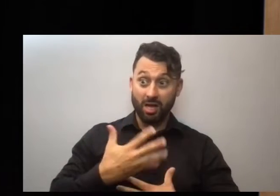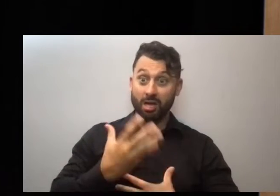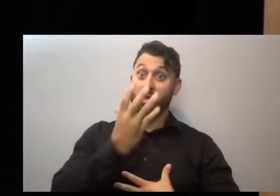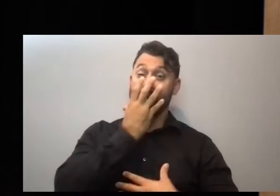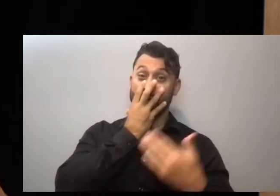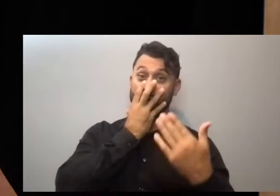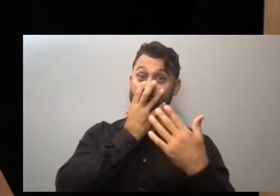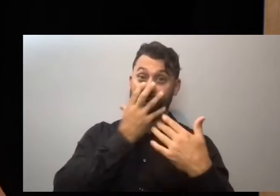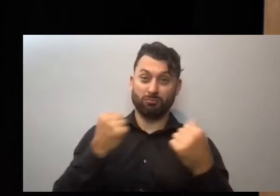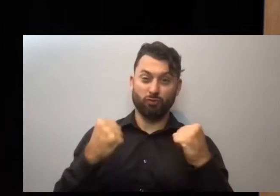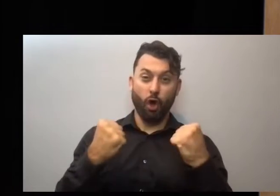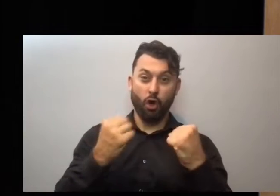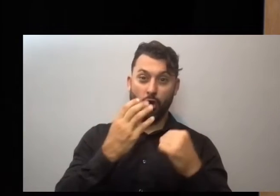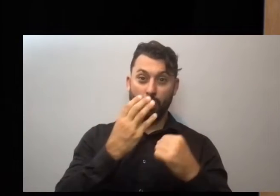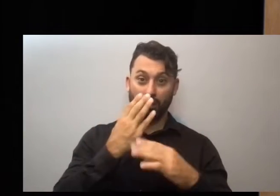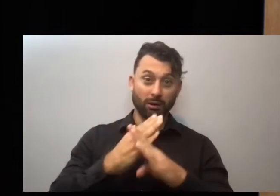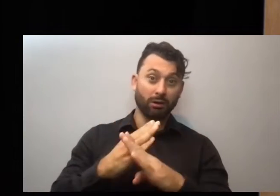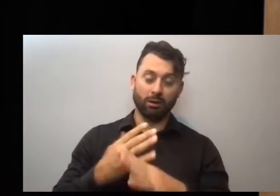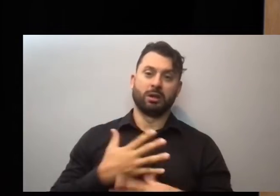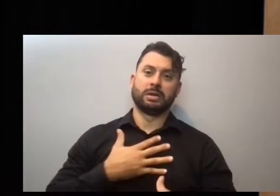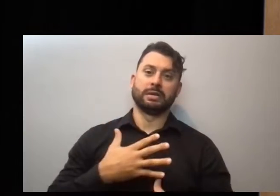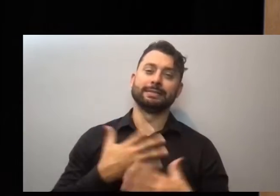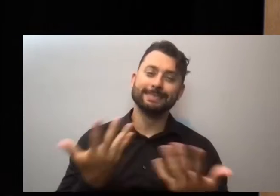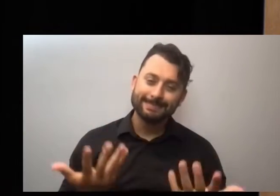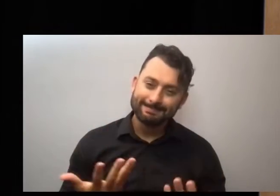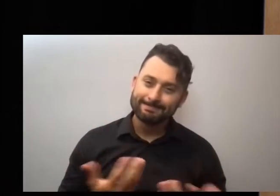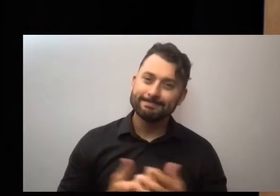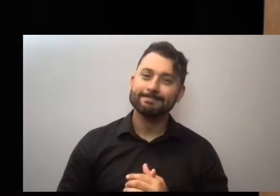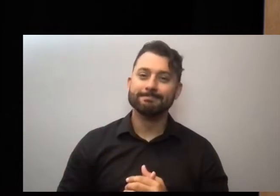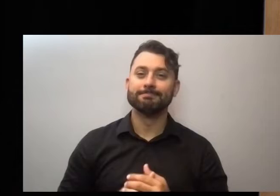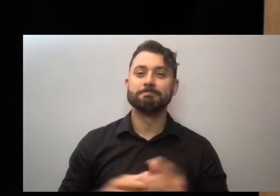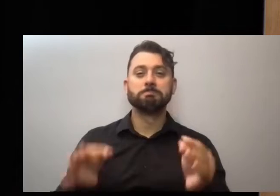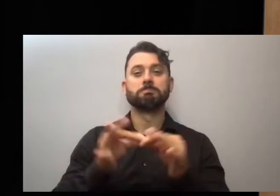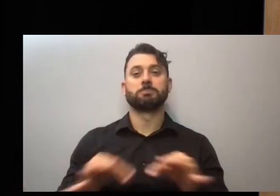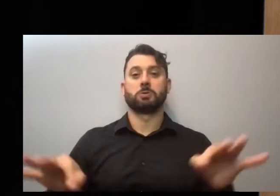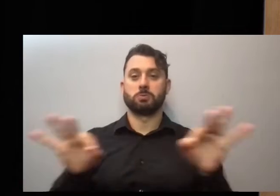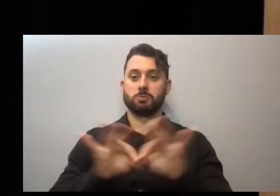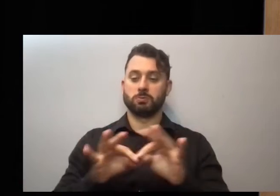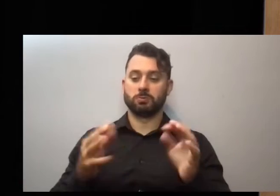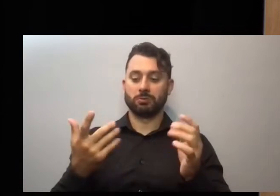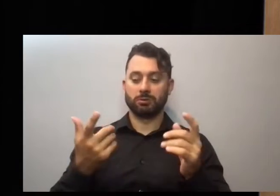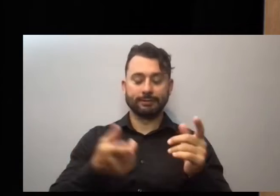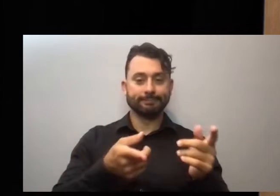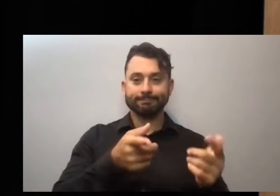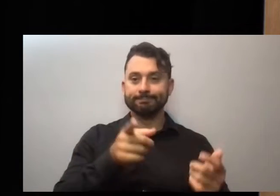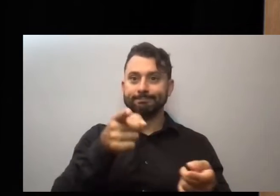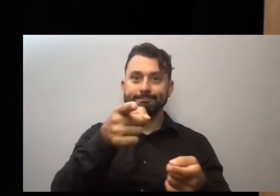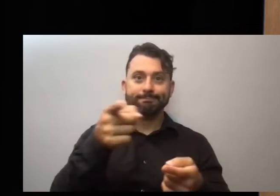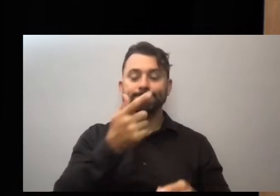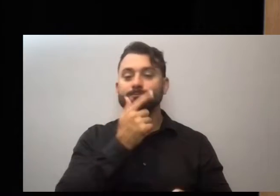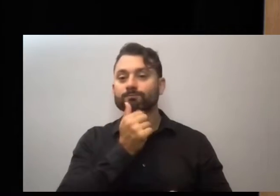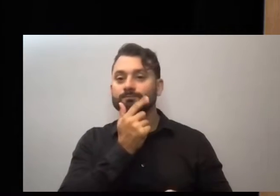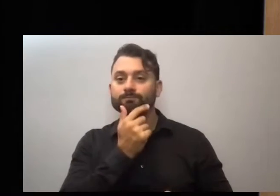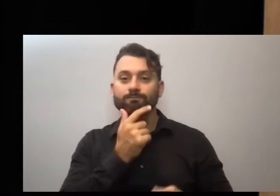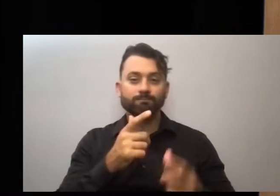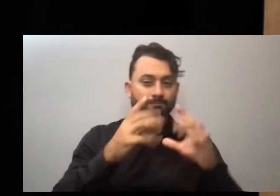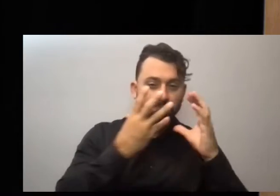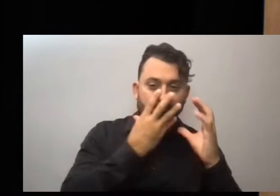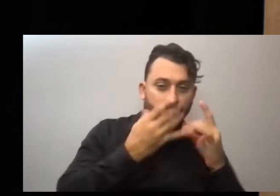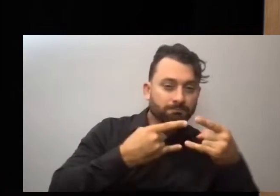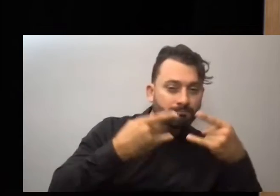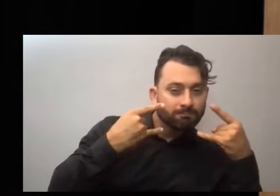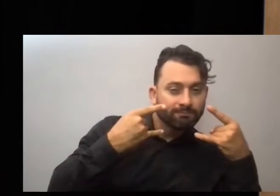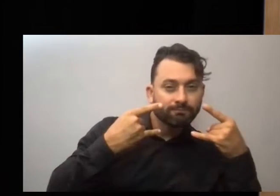a test to make sure I can wear it and it doesn't harm my health. So we don't want people to just wear an N95 just